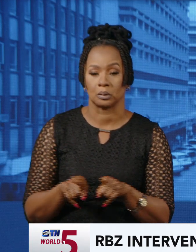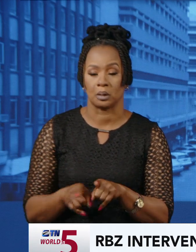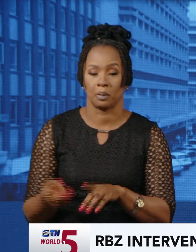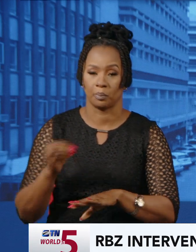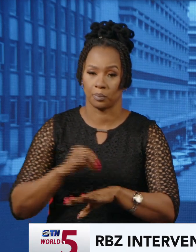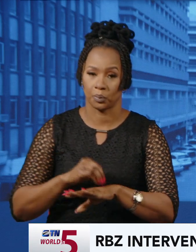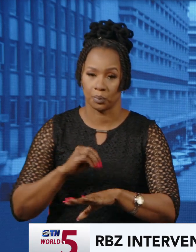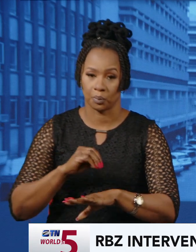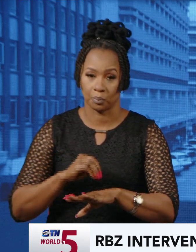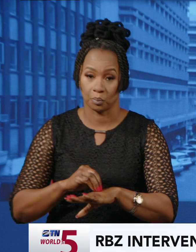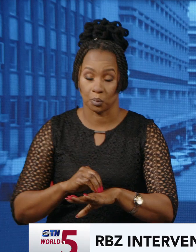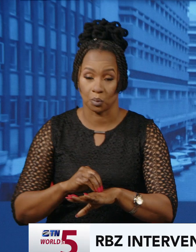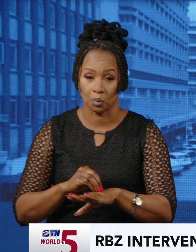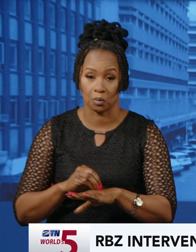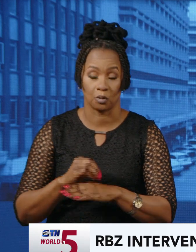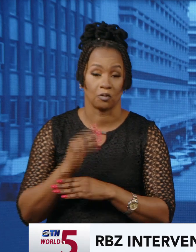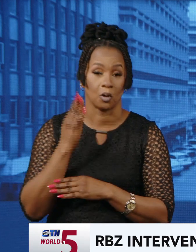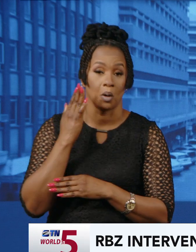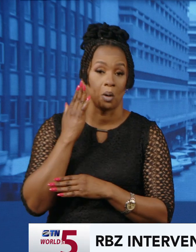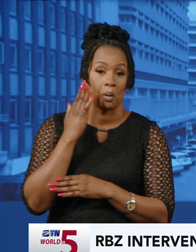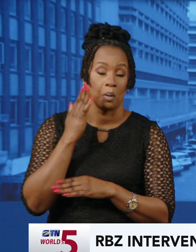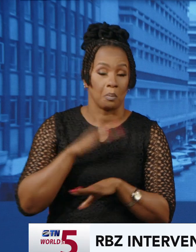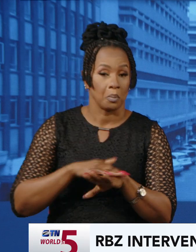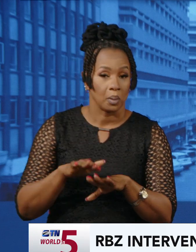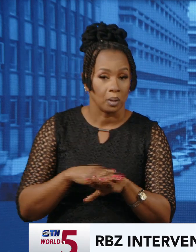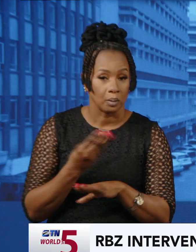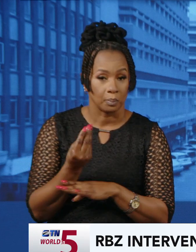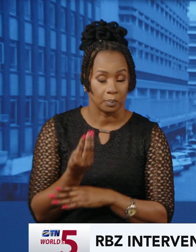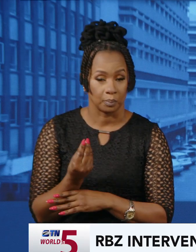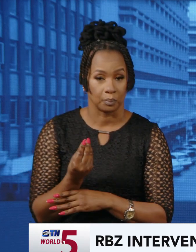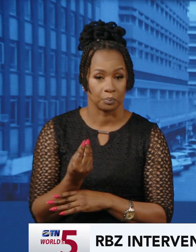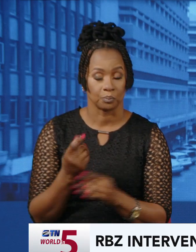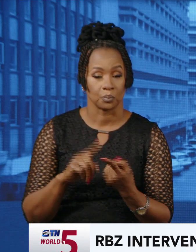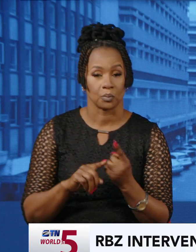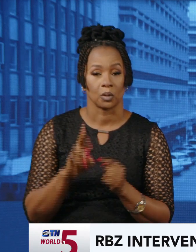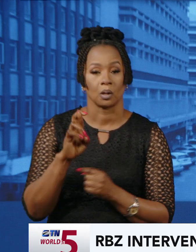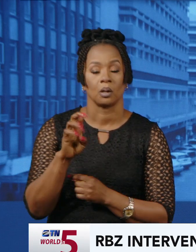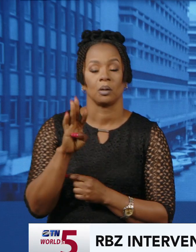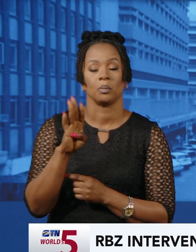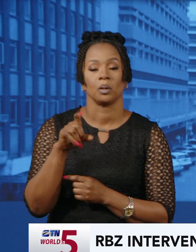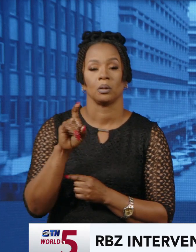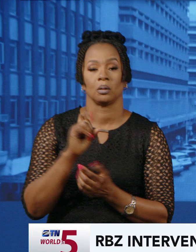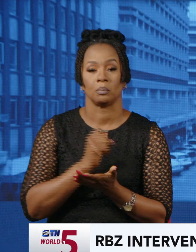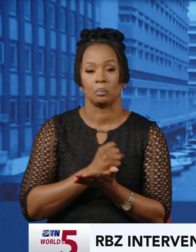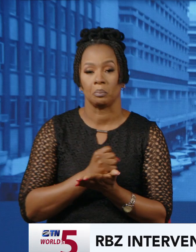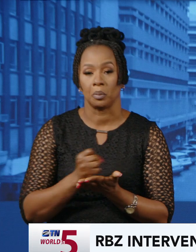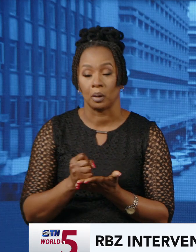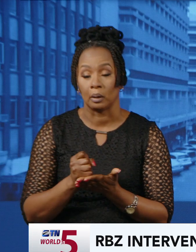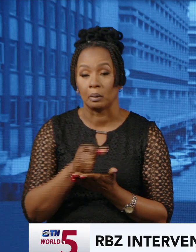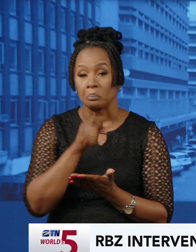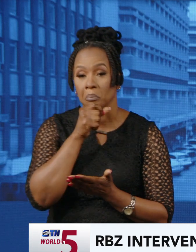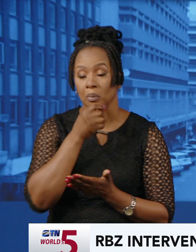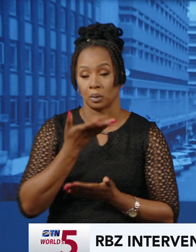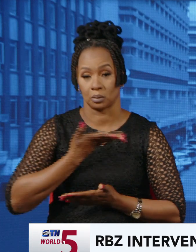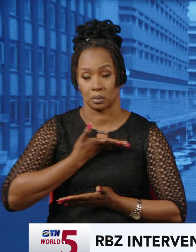parallel market rates, which has resulted in discomfort for consumers. RBZ Governor Dr. John Mushayavanu said